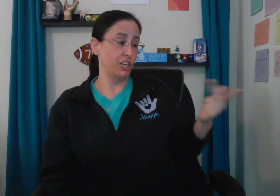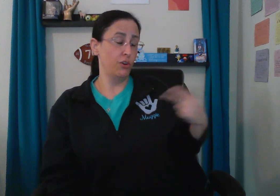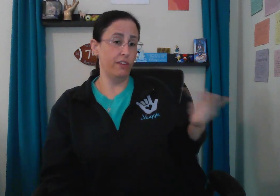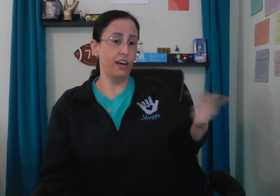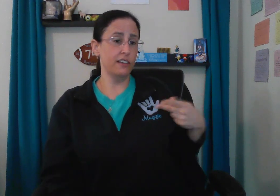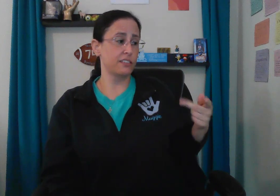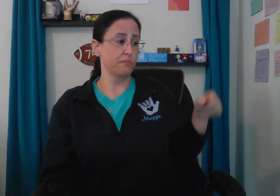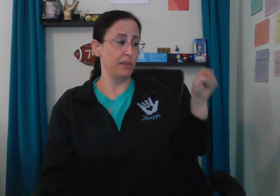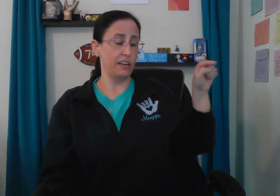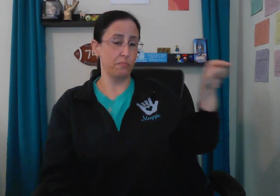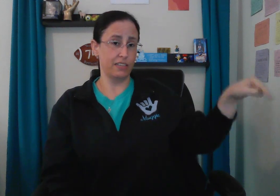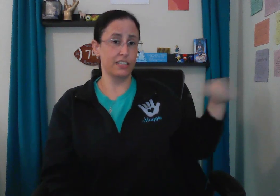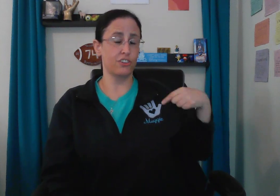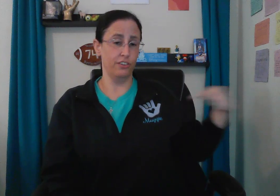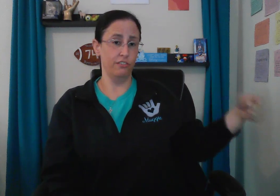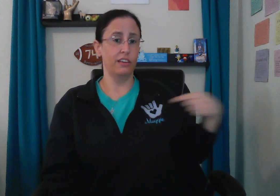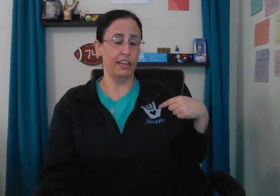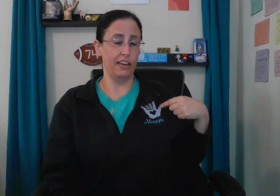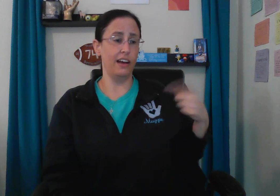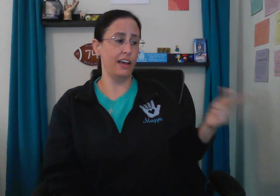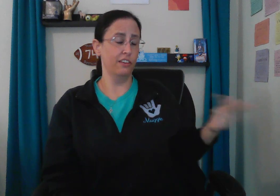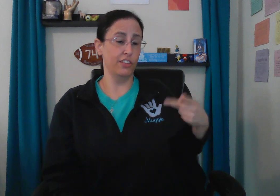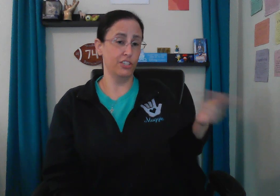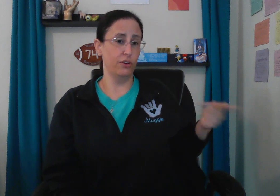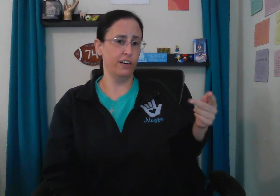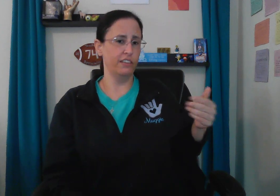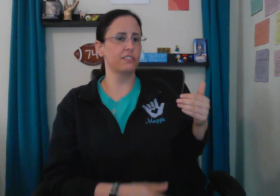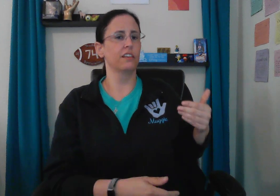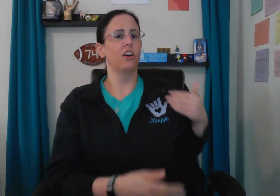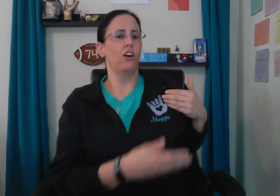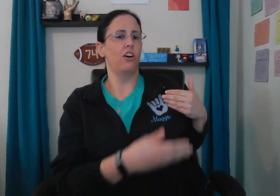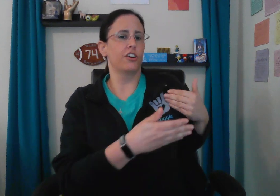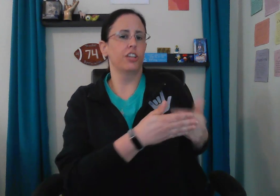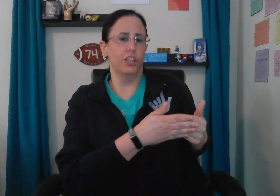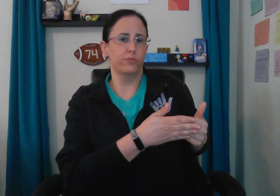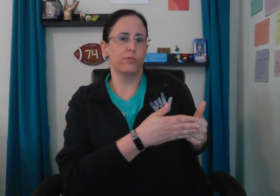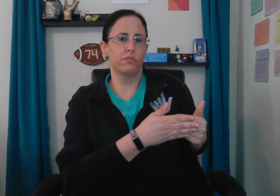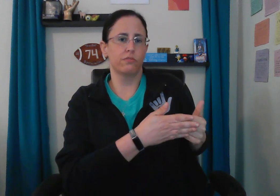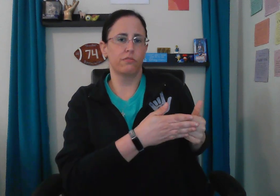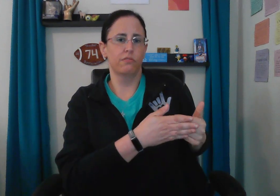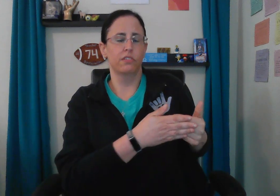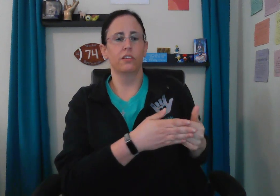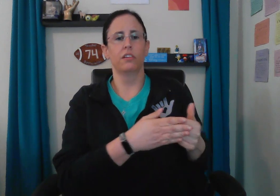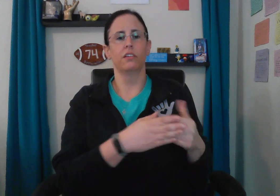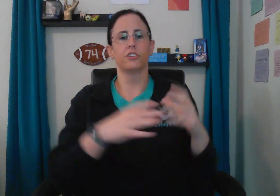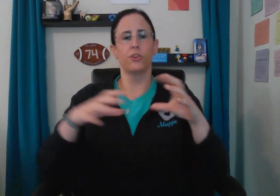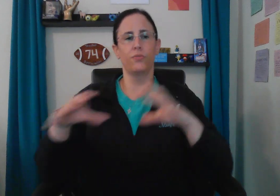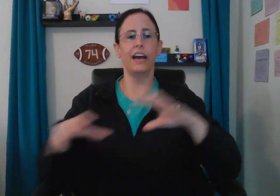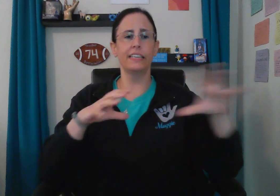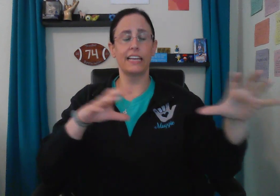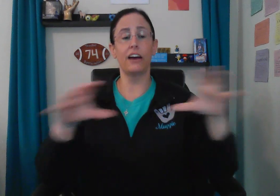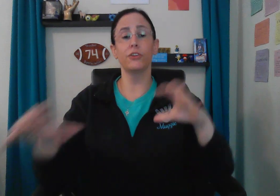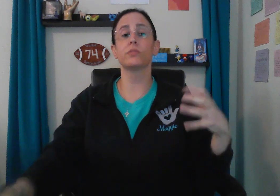two of us, meaning my sister and I, the two of us are close. So that is how you set